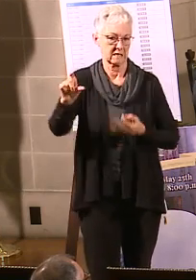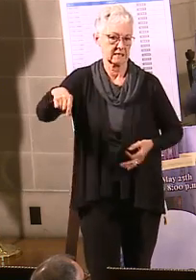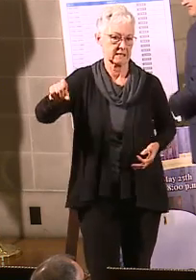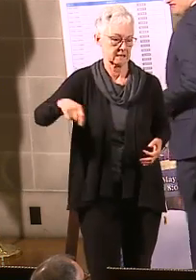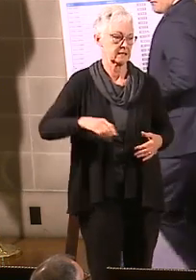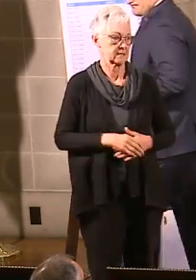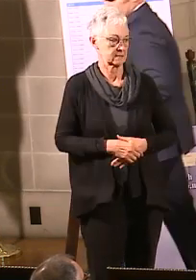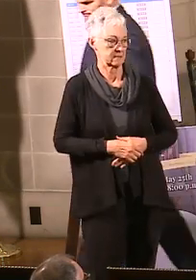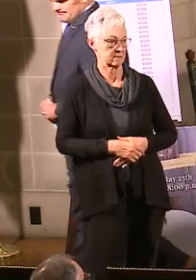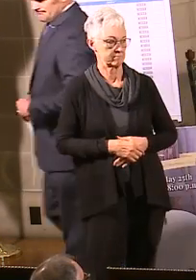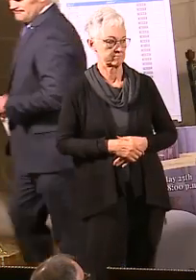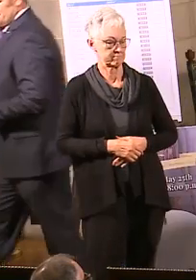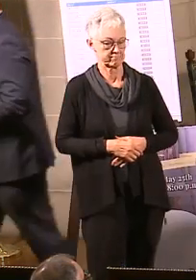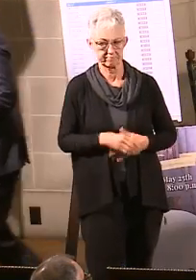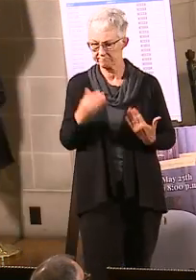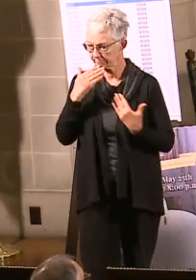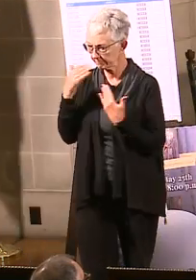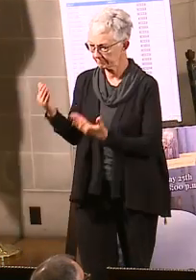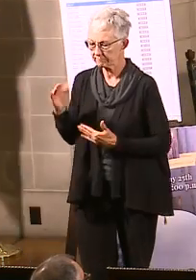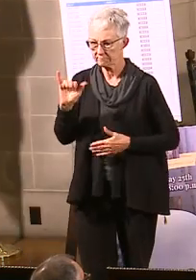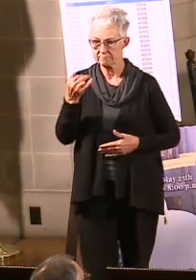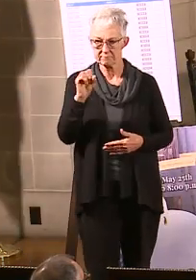Great. Thank you, Jason.